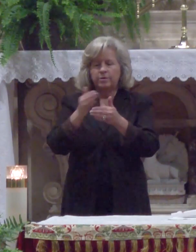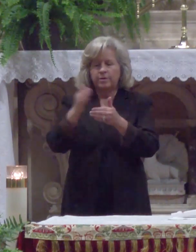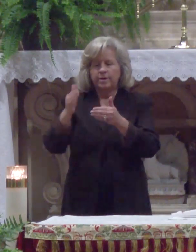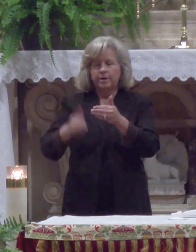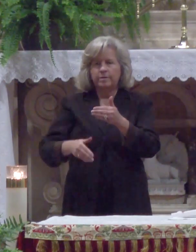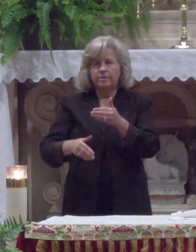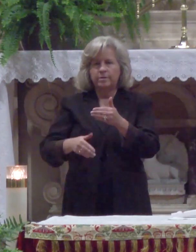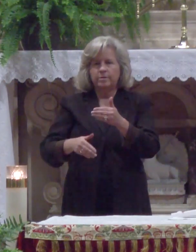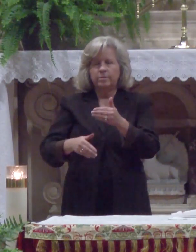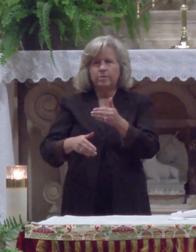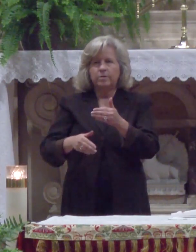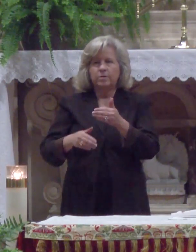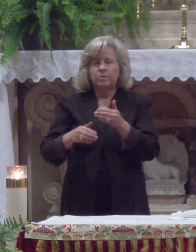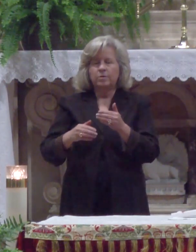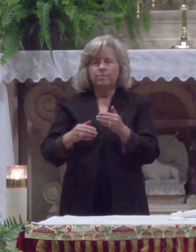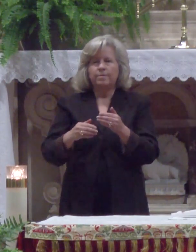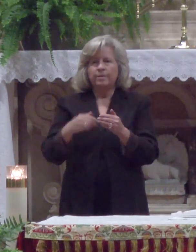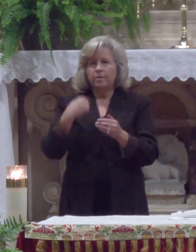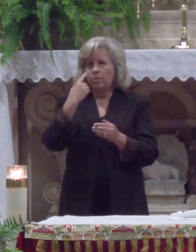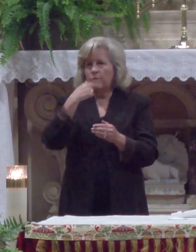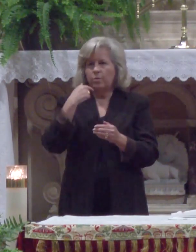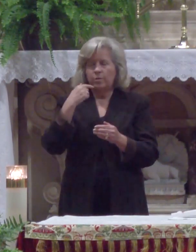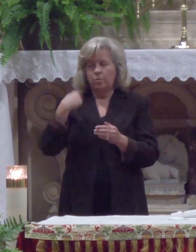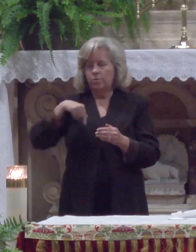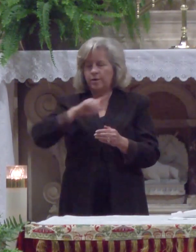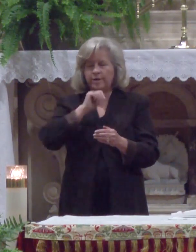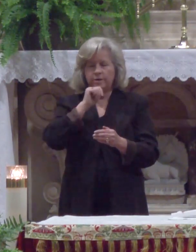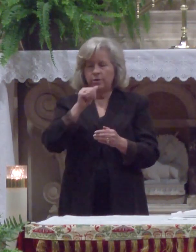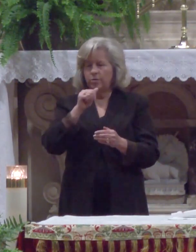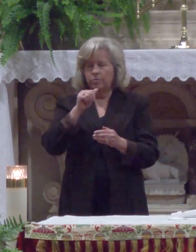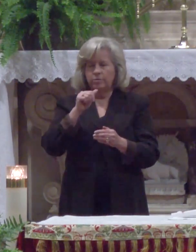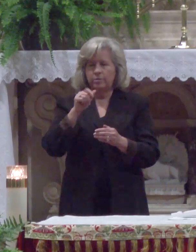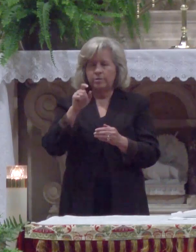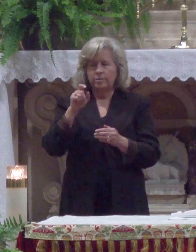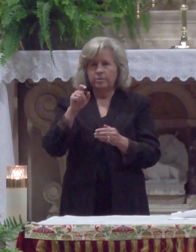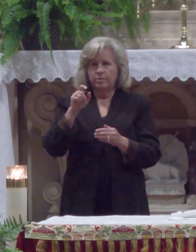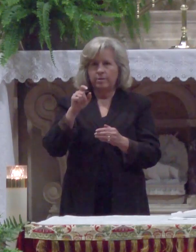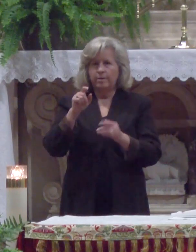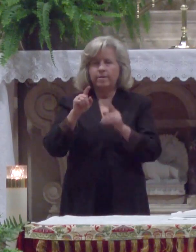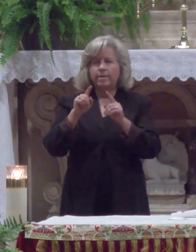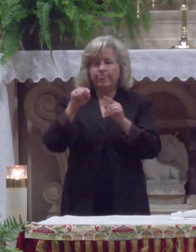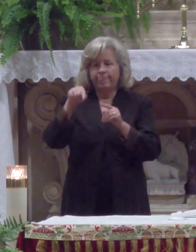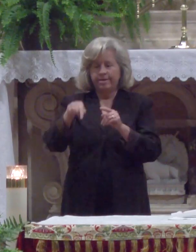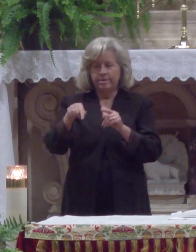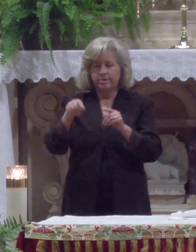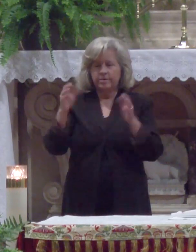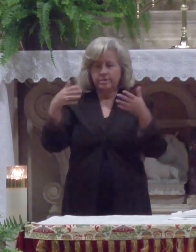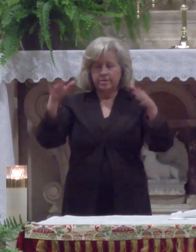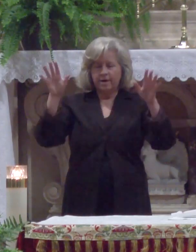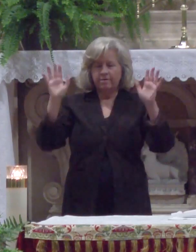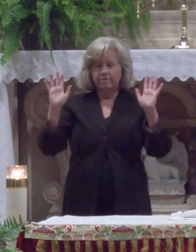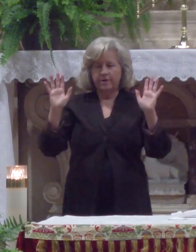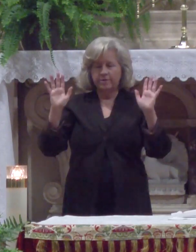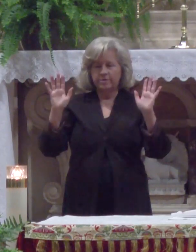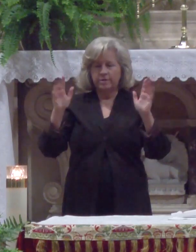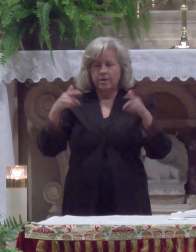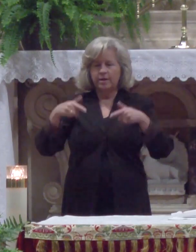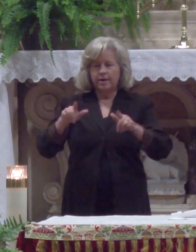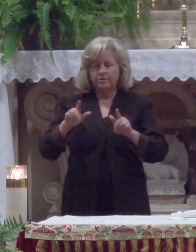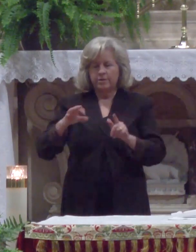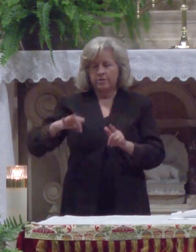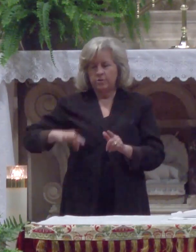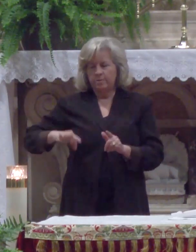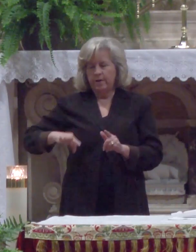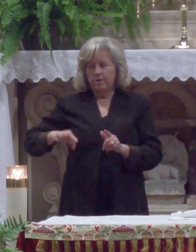that though we do not merit it by our own deeds, yet by this sacrifice made once for all, we may